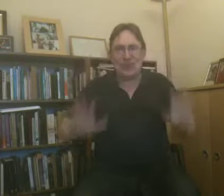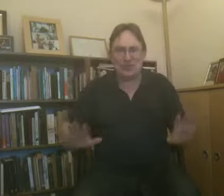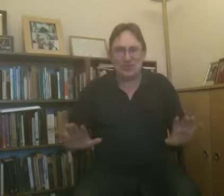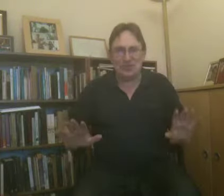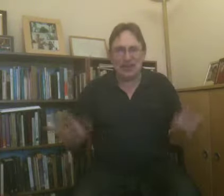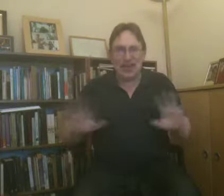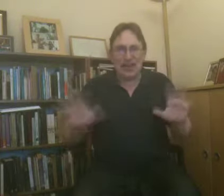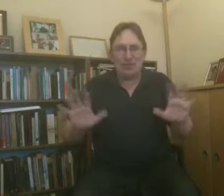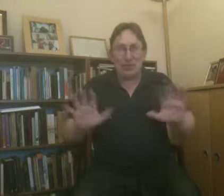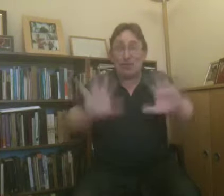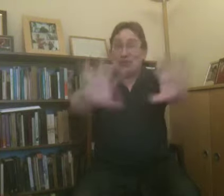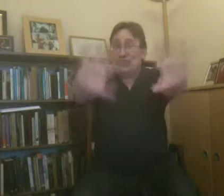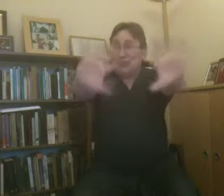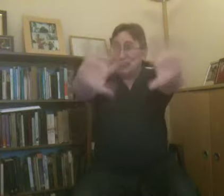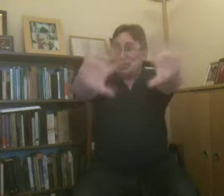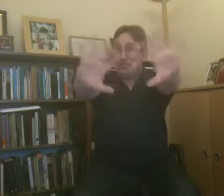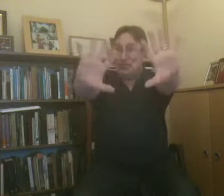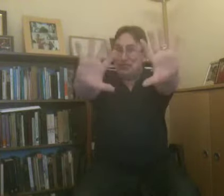herself. He says, oh, I see that you're a prophet.